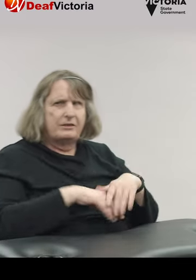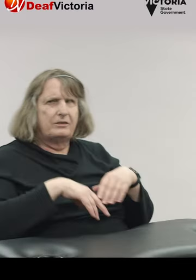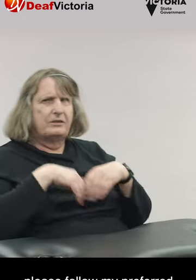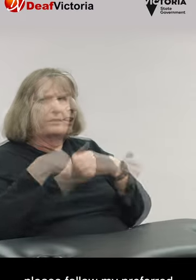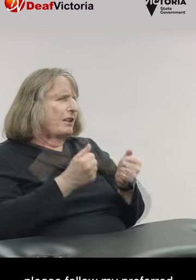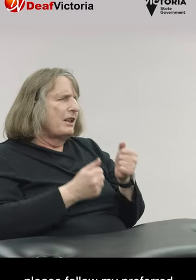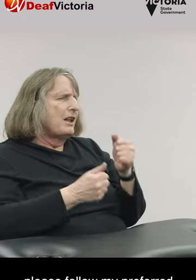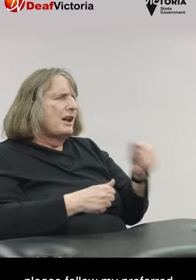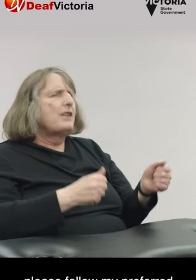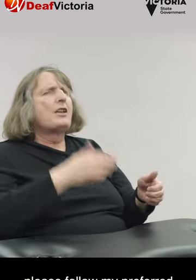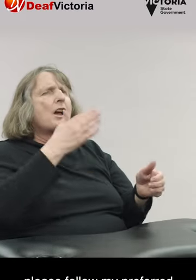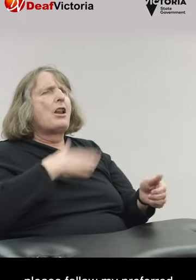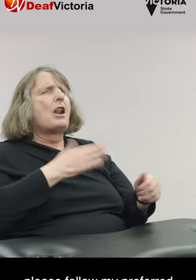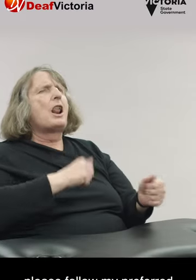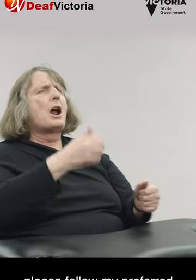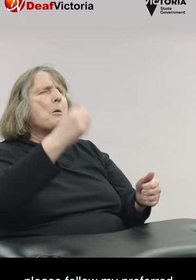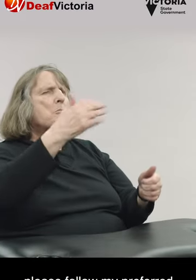please follow my preferred communication cues.